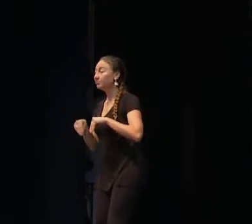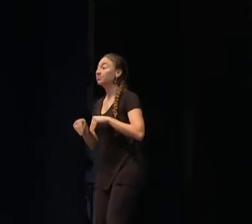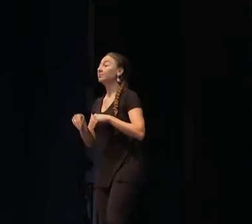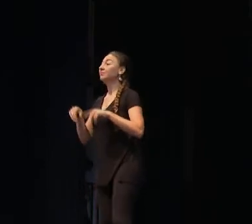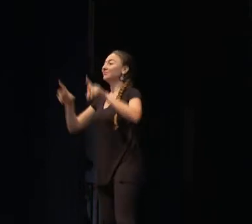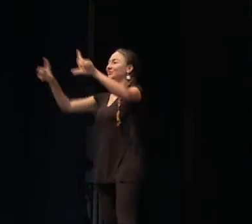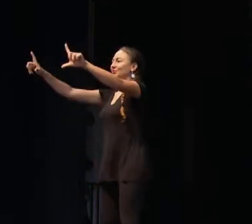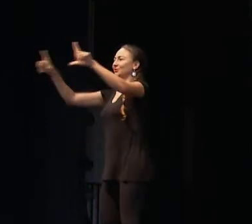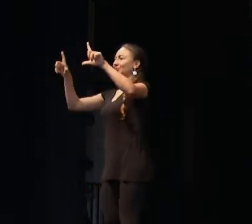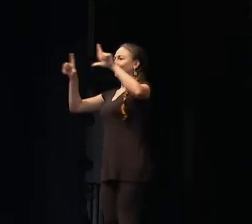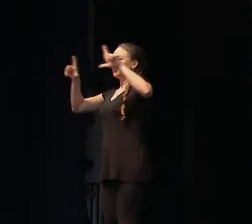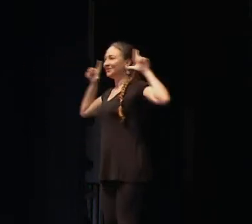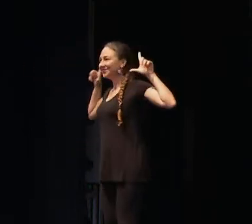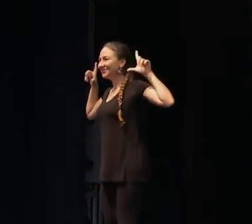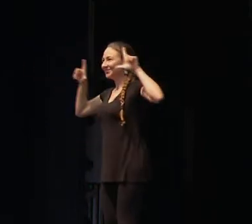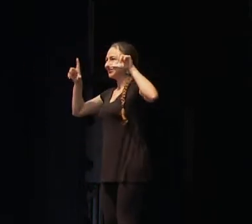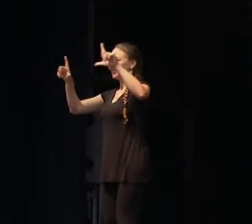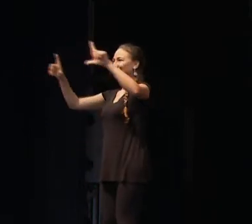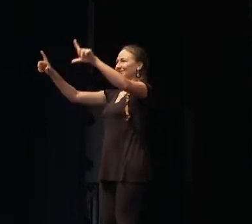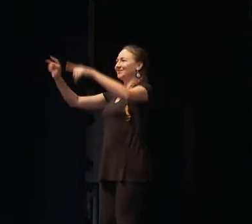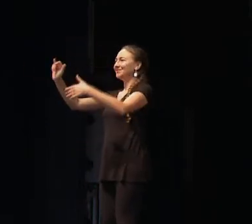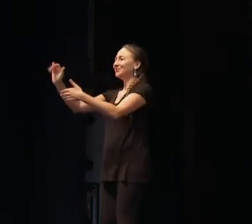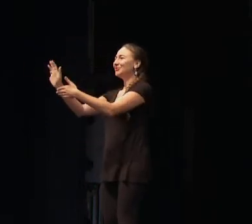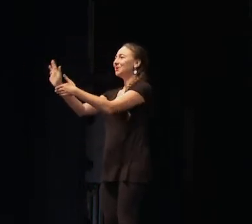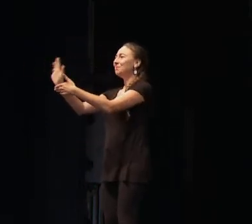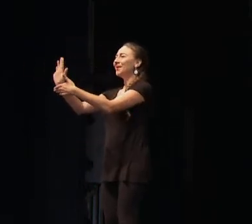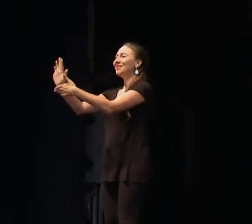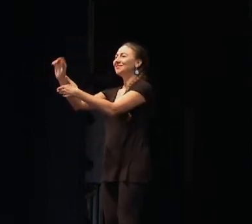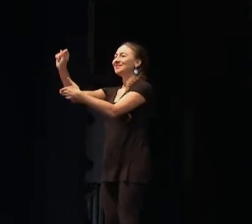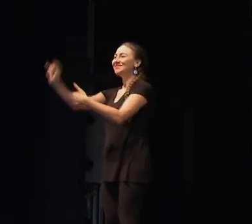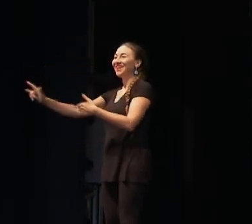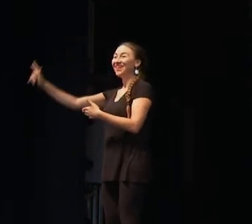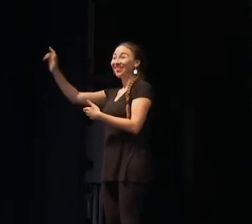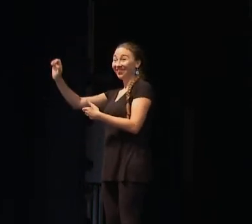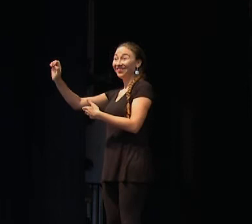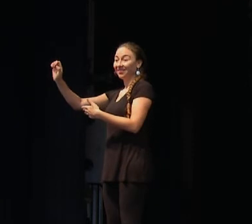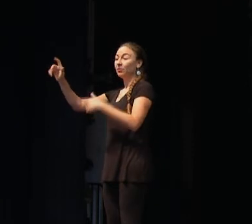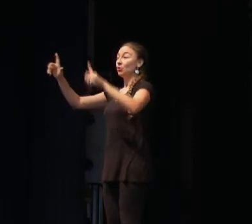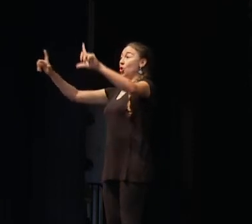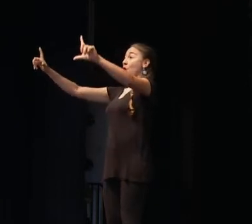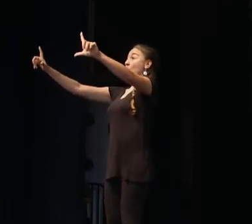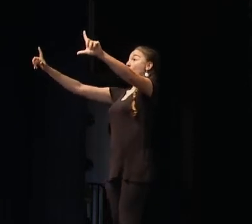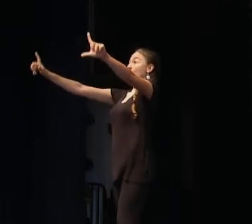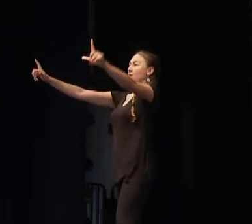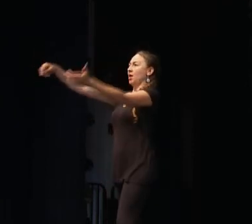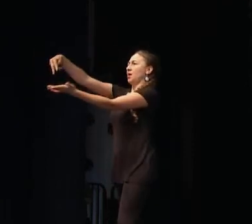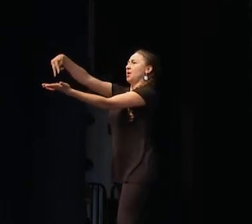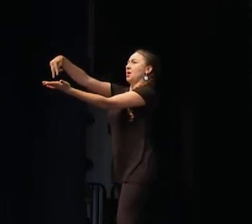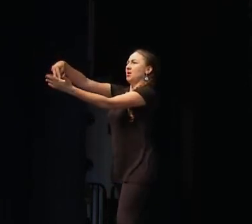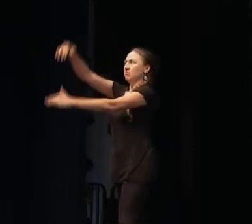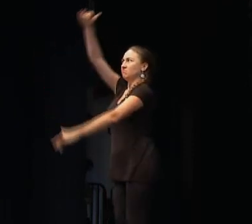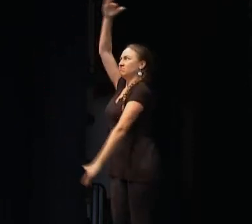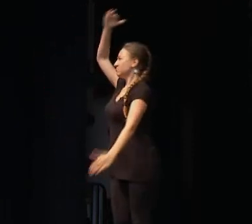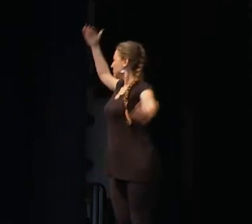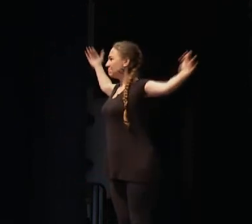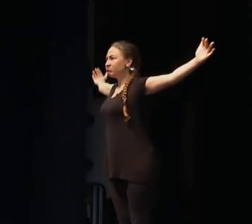It incorporates the entire body, the face, and it actually emanates a